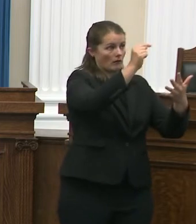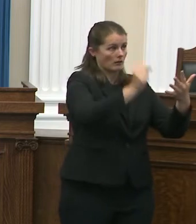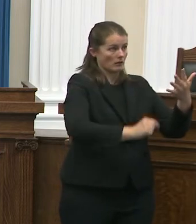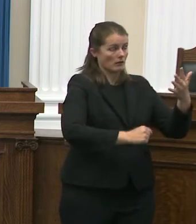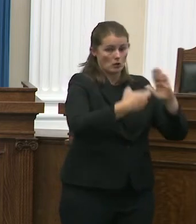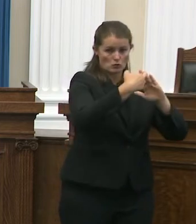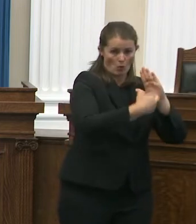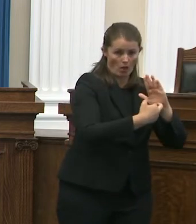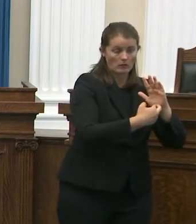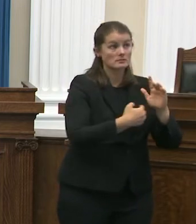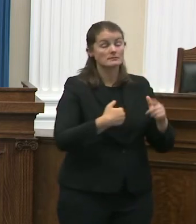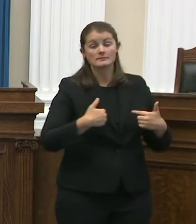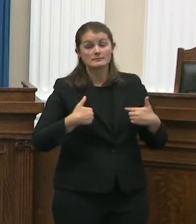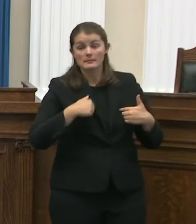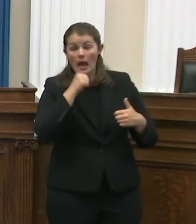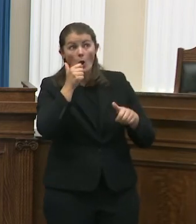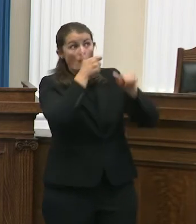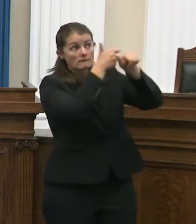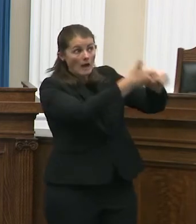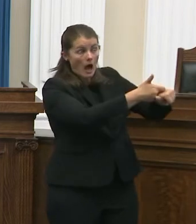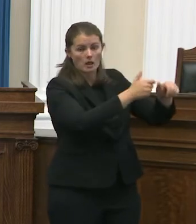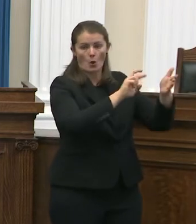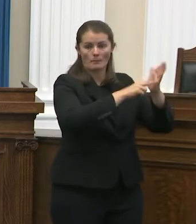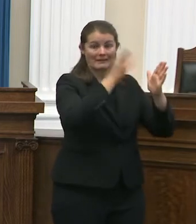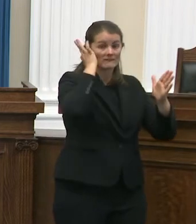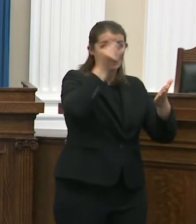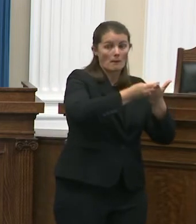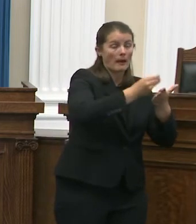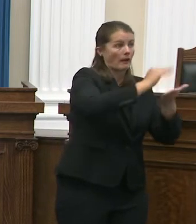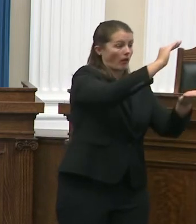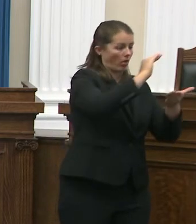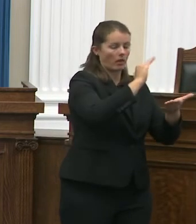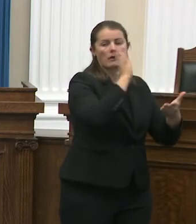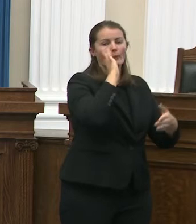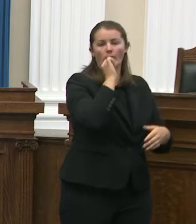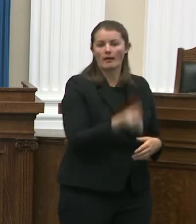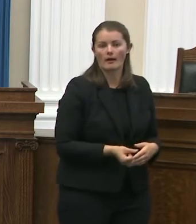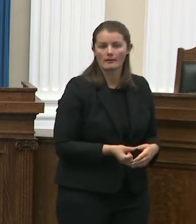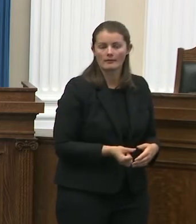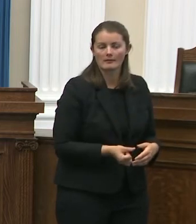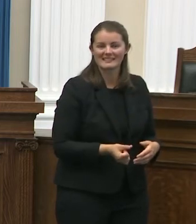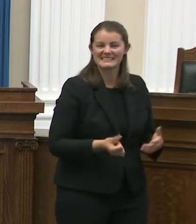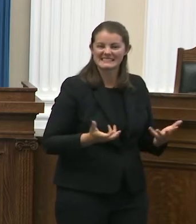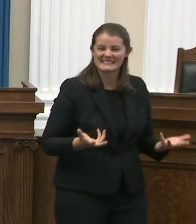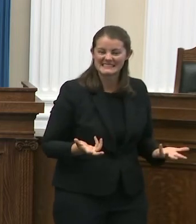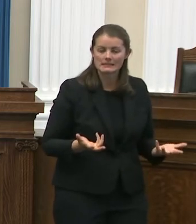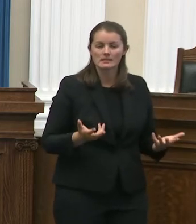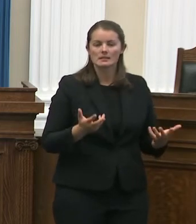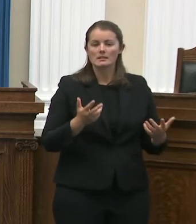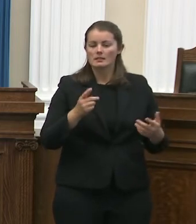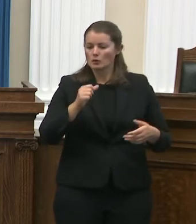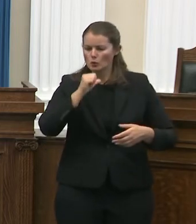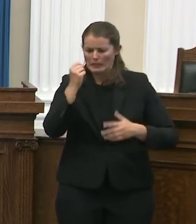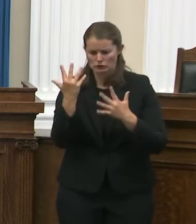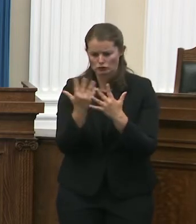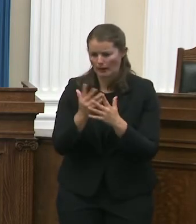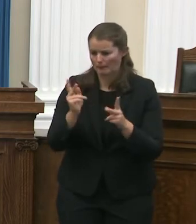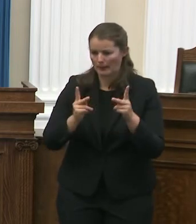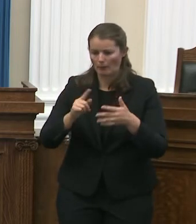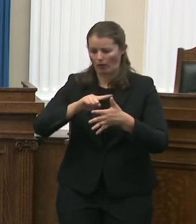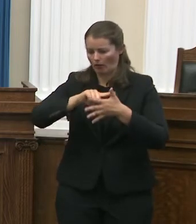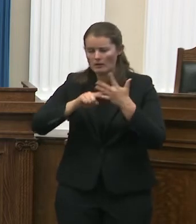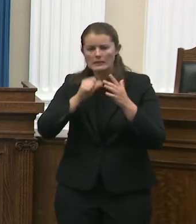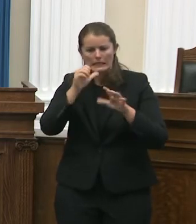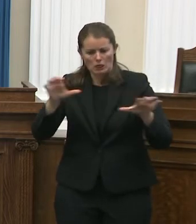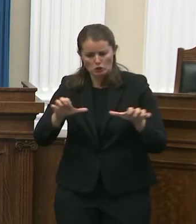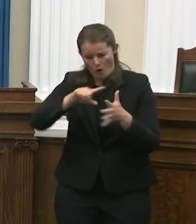and everybody's funds in jeopardy. They can come in and say, you didn't screen people, you didn't vet them, you're cut off, and